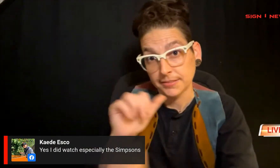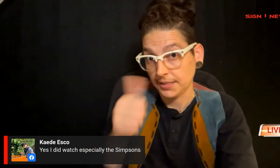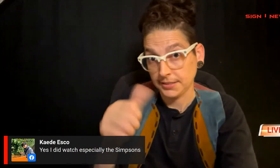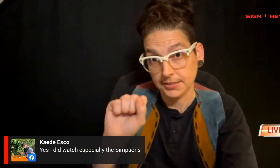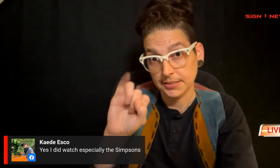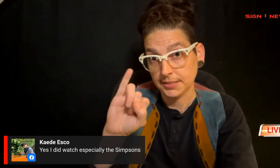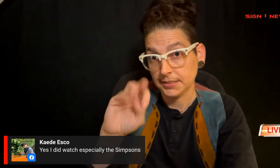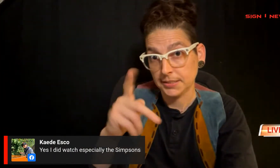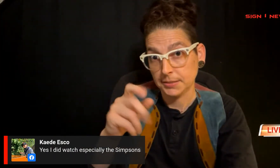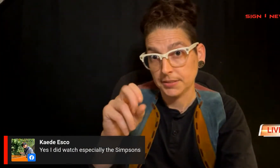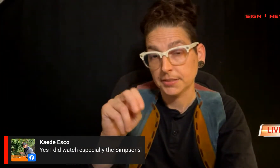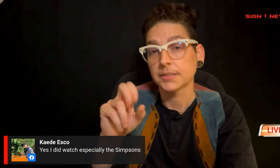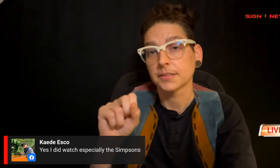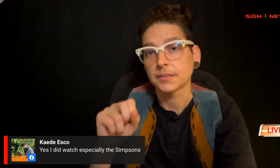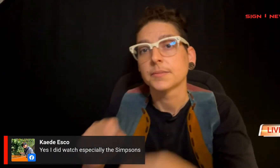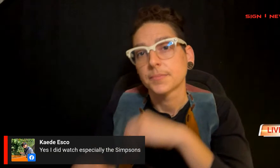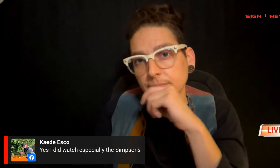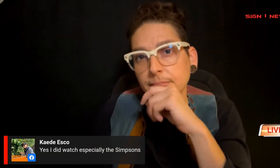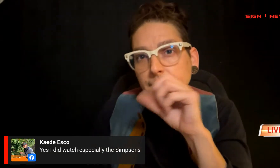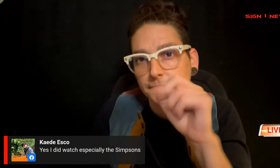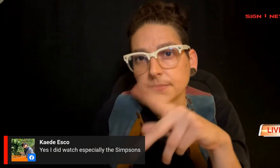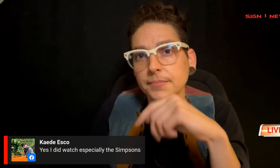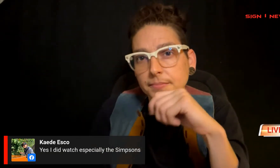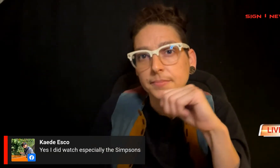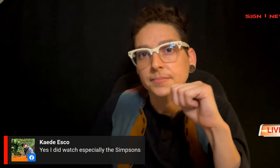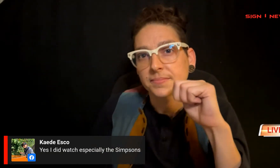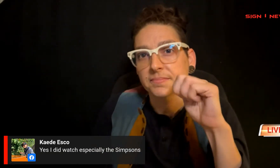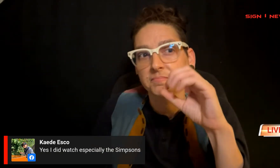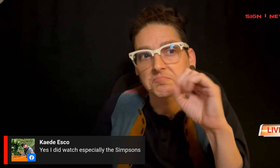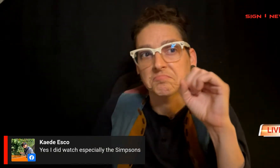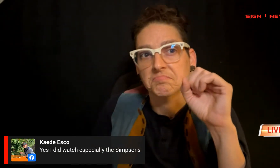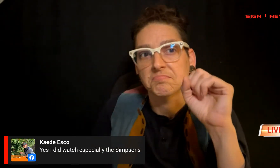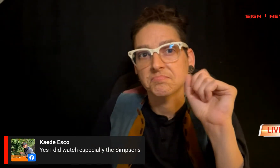Katie says, "Yes, I did watch, especially The Simpsons."